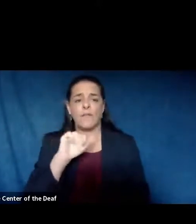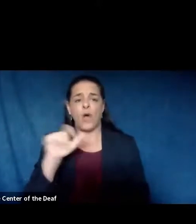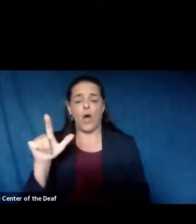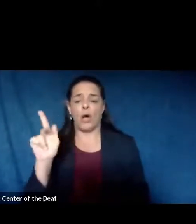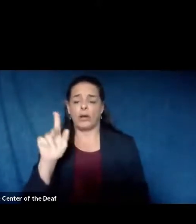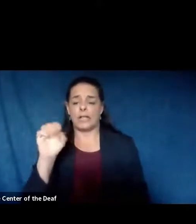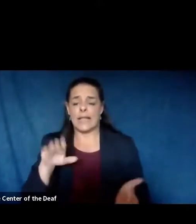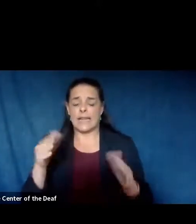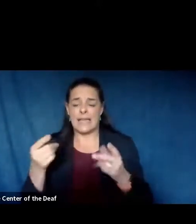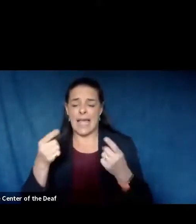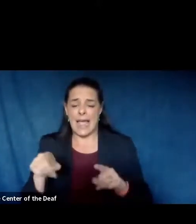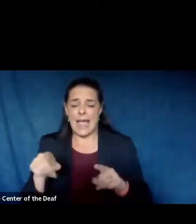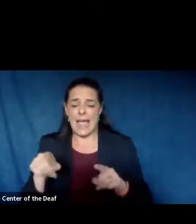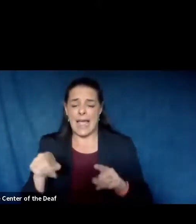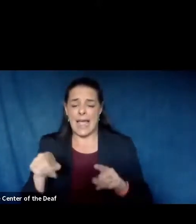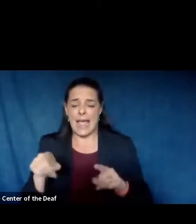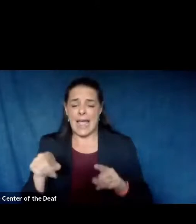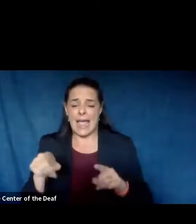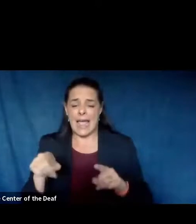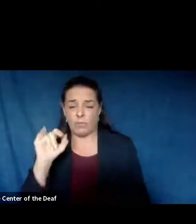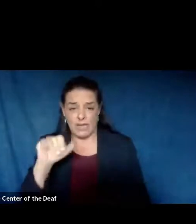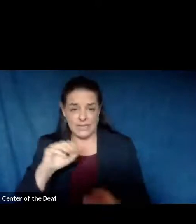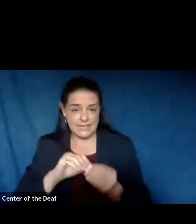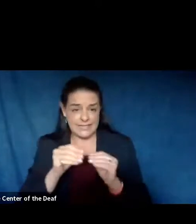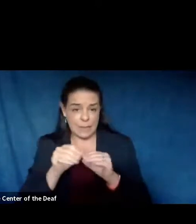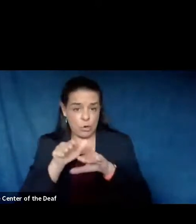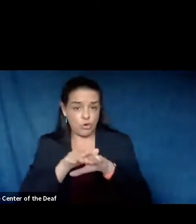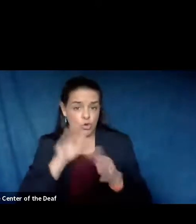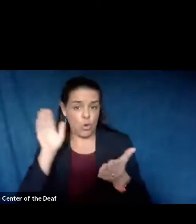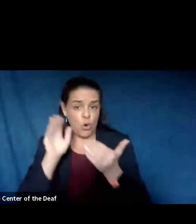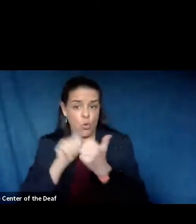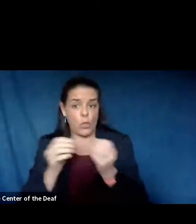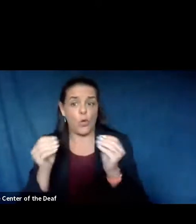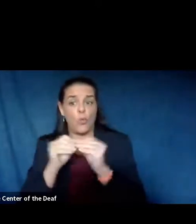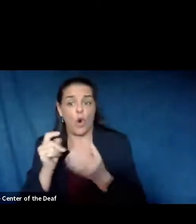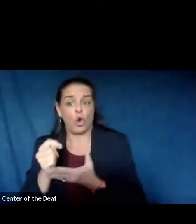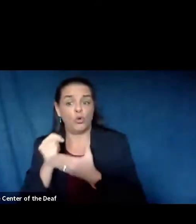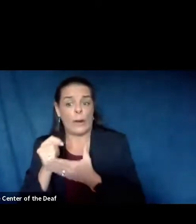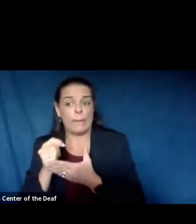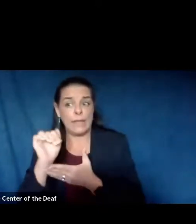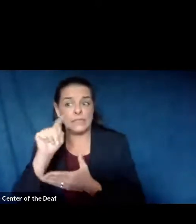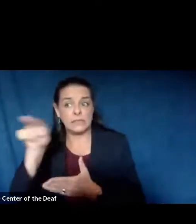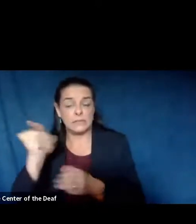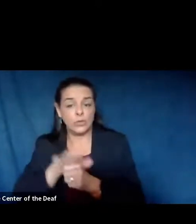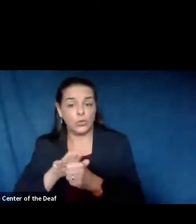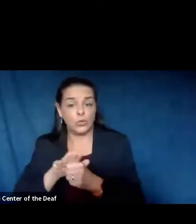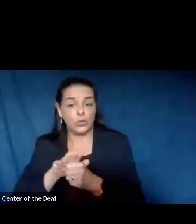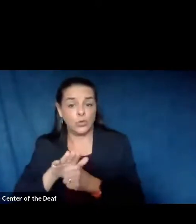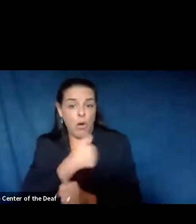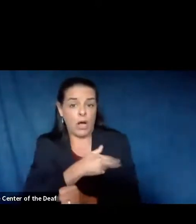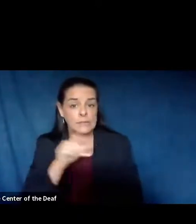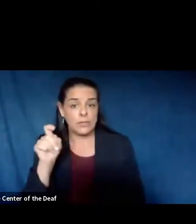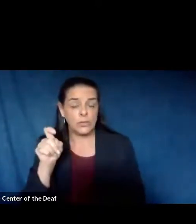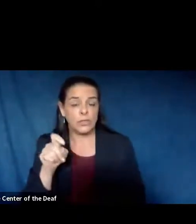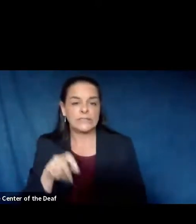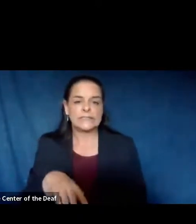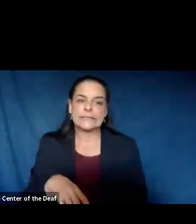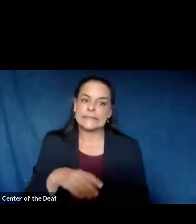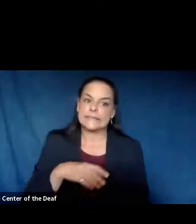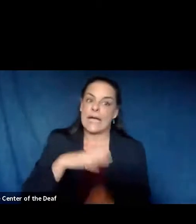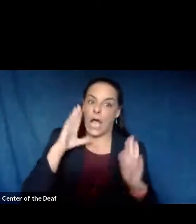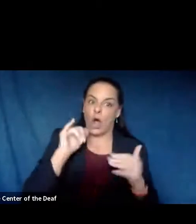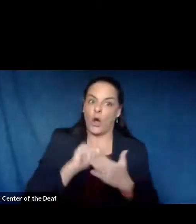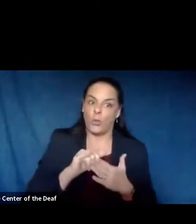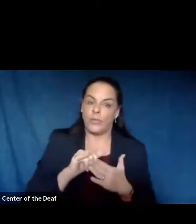County deaths occurred in September. Is this number slowing with more treatments at local hospitals? I hope that's